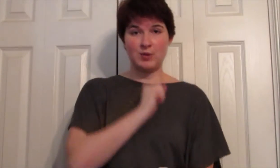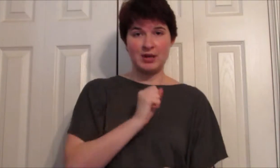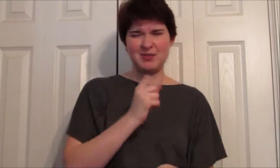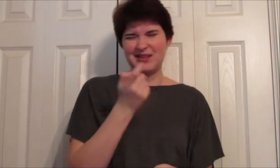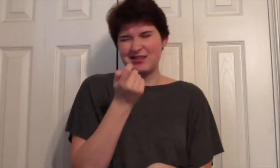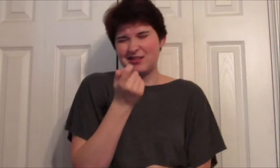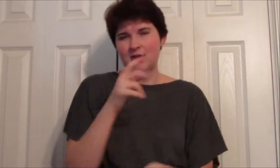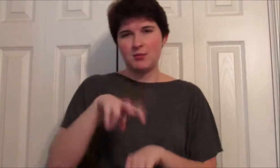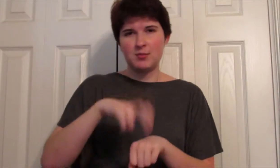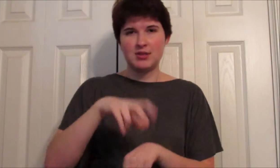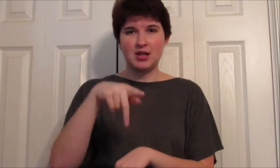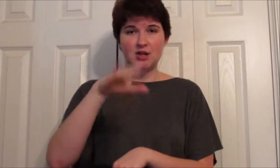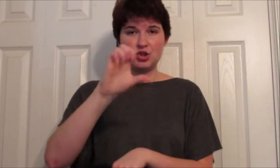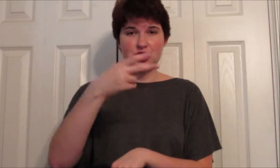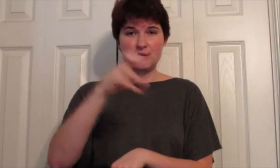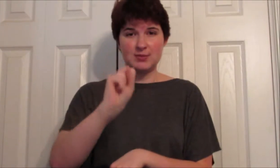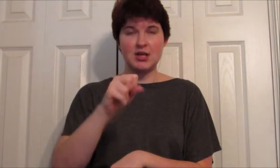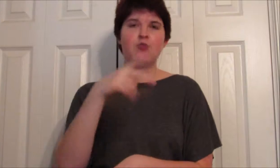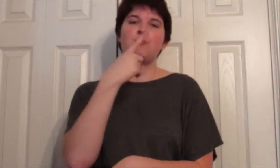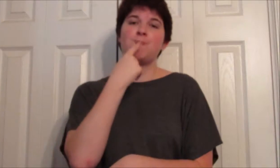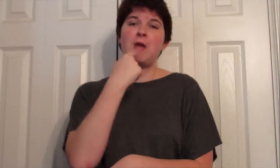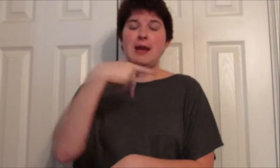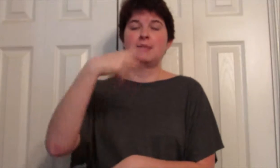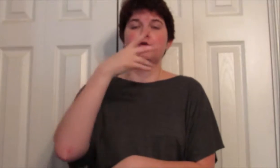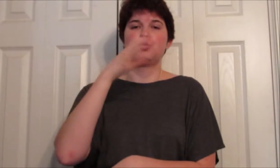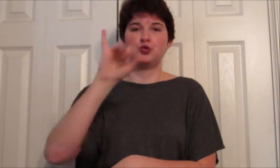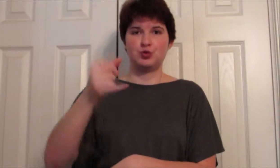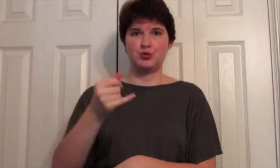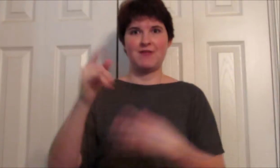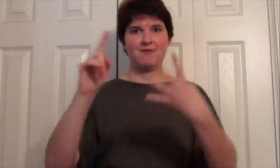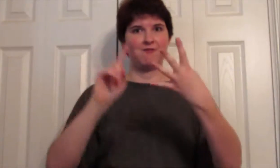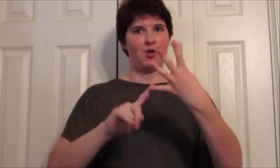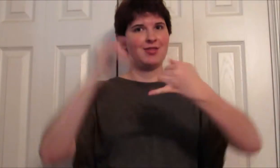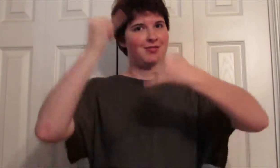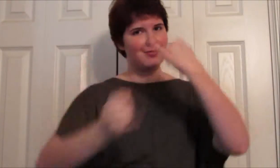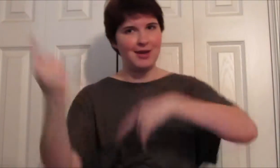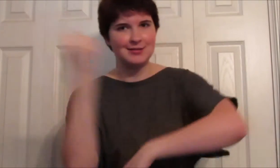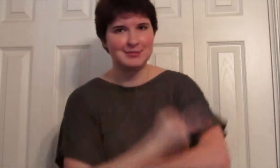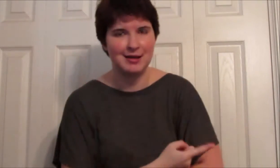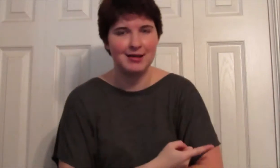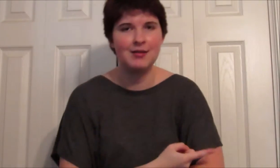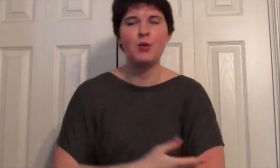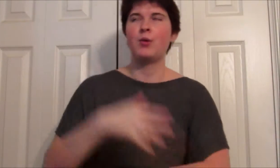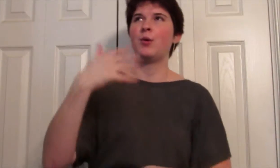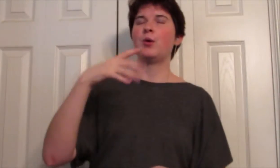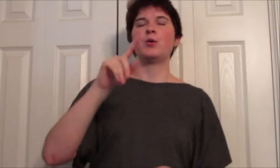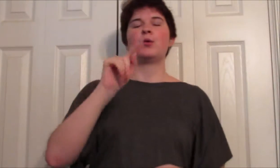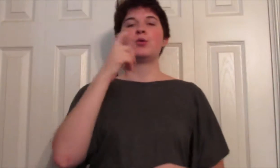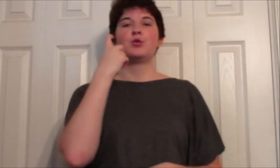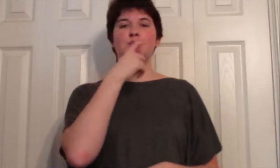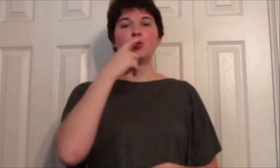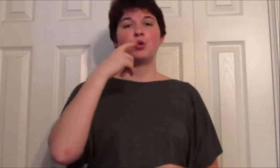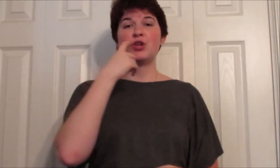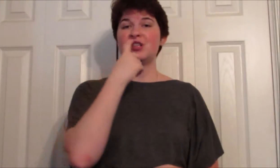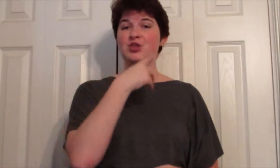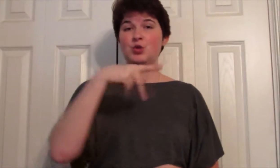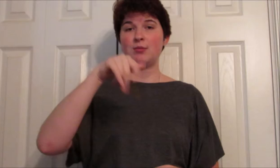of potato chips, and some red punch. Fourth and final day, 1/4 tube of toothpaste, any brand, 1 bite of soap,